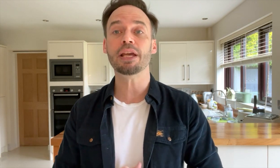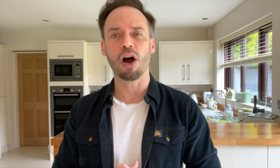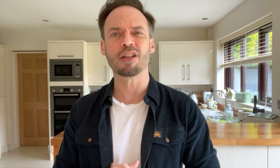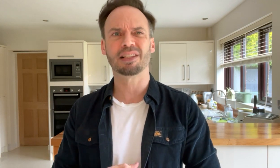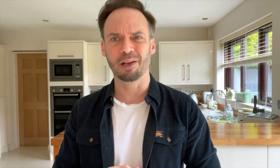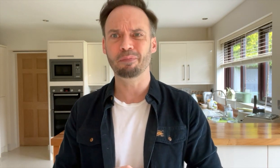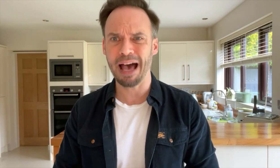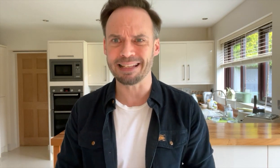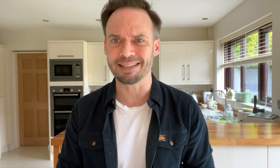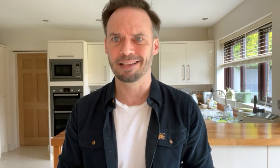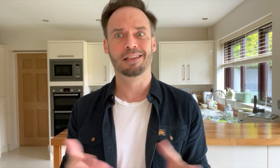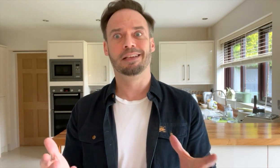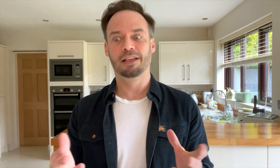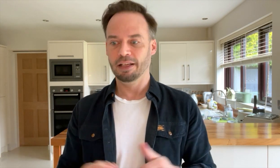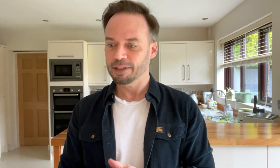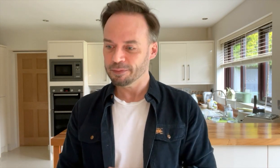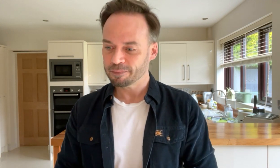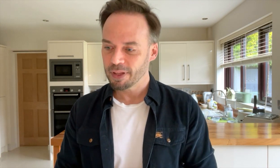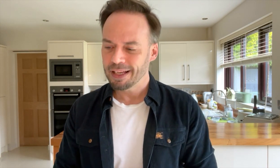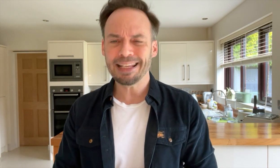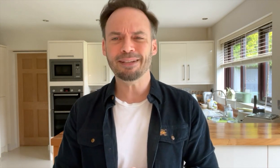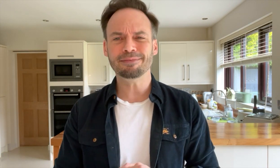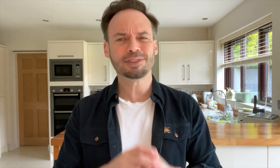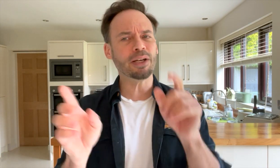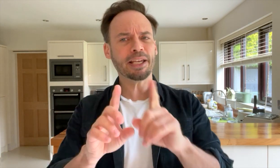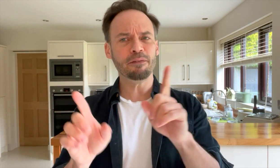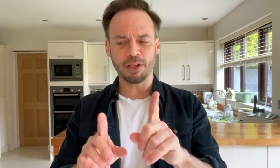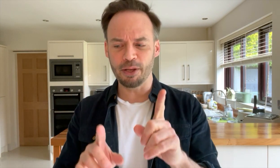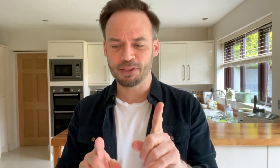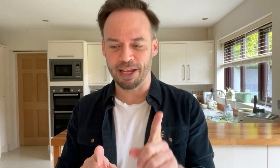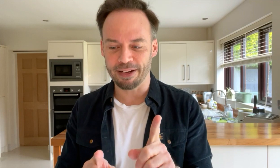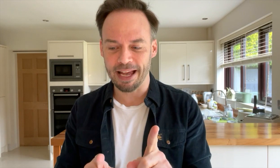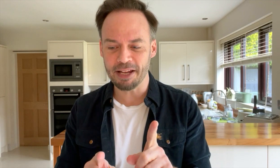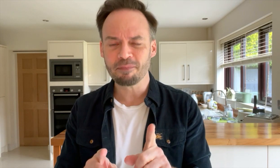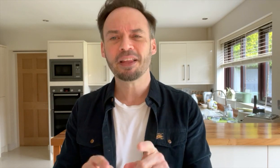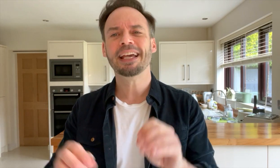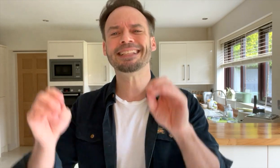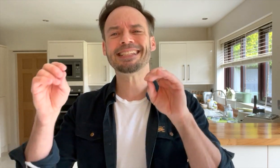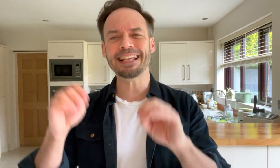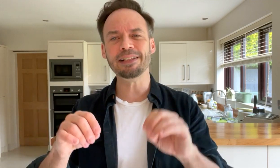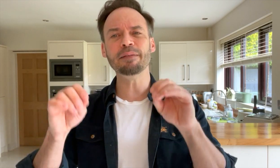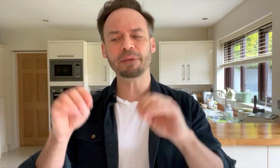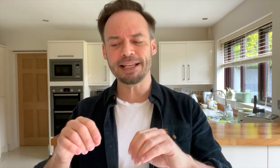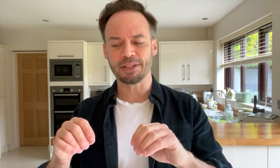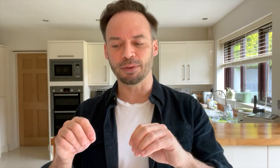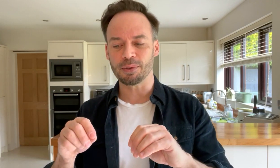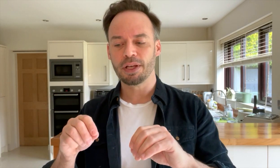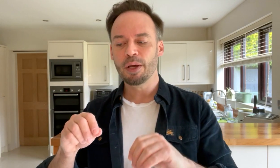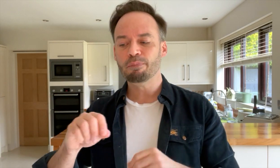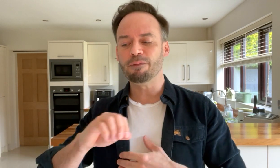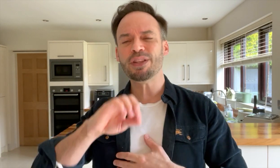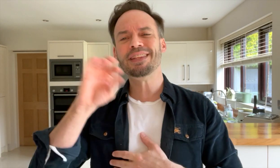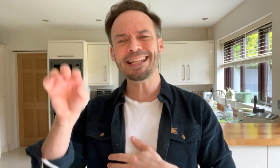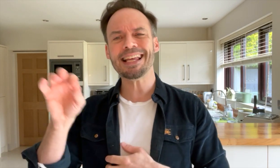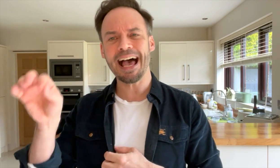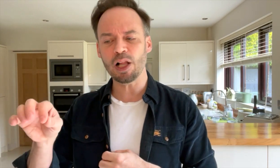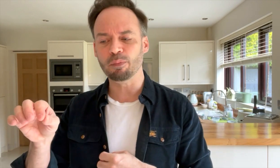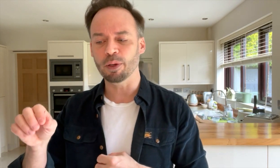hearts club band now don't get confused here okay it's still the beatles but for this album